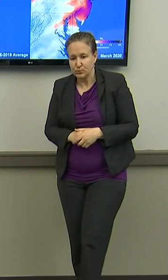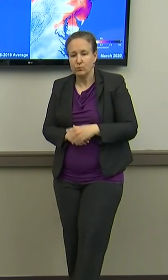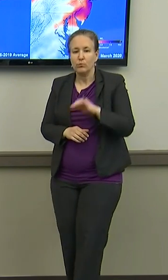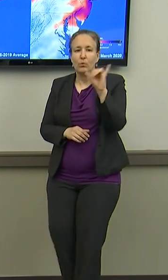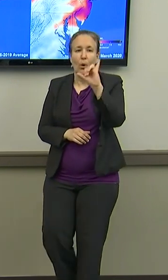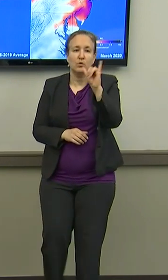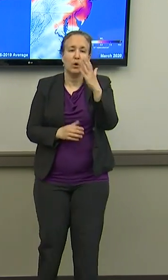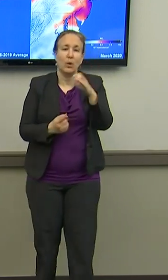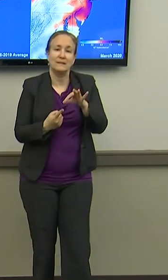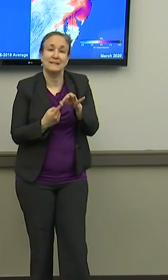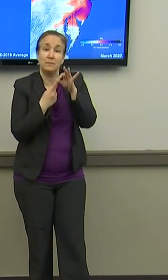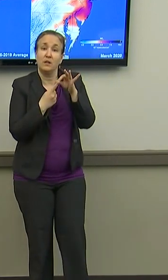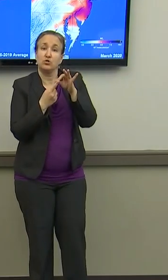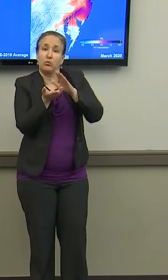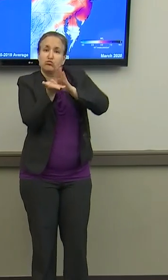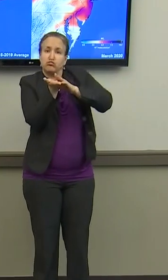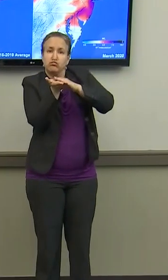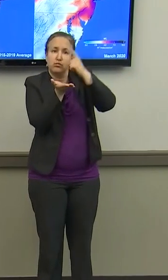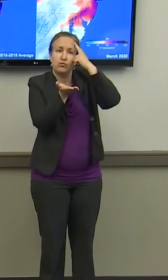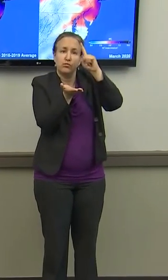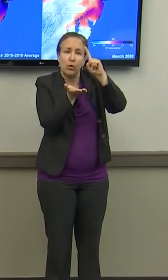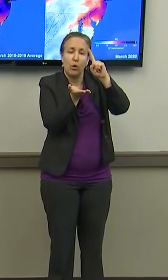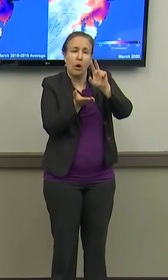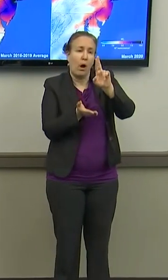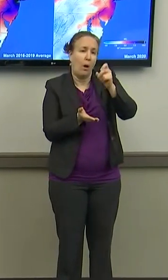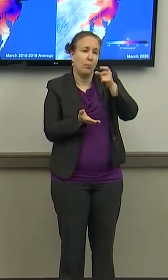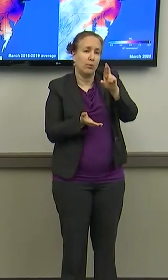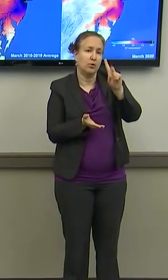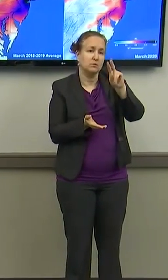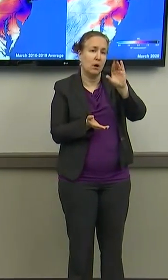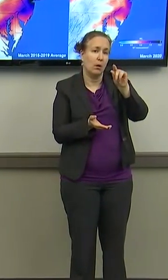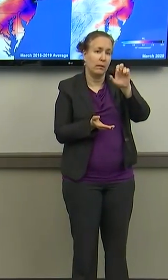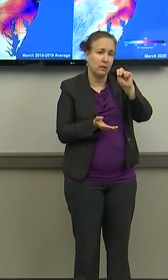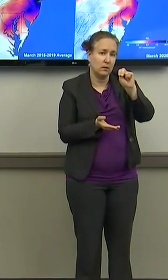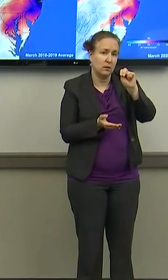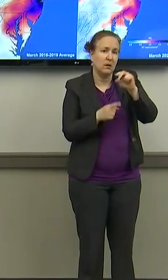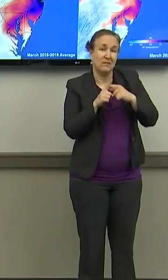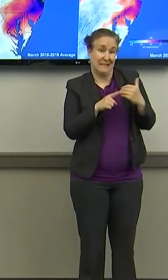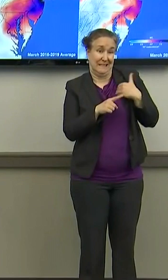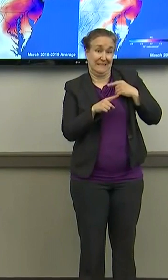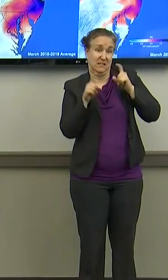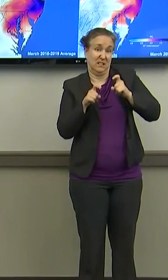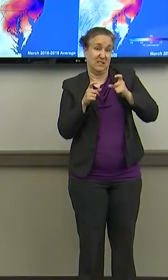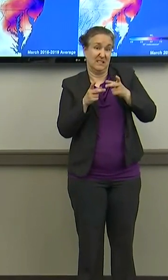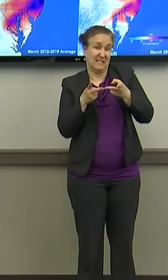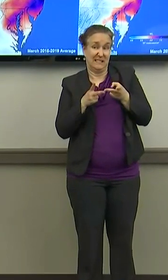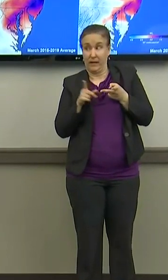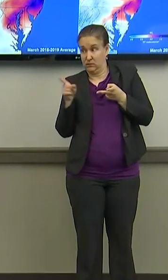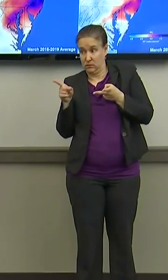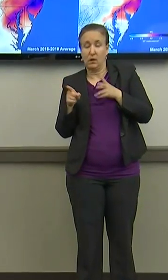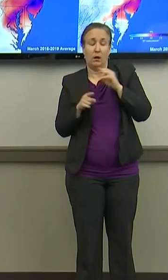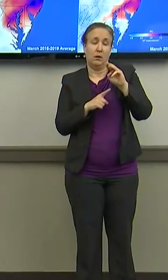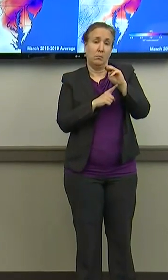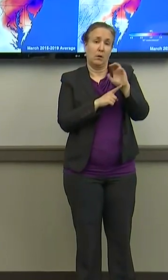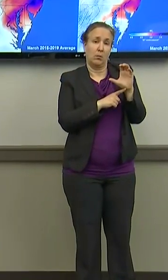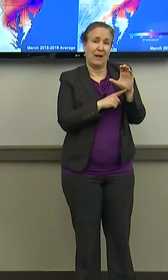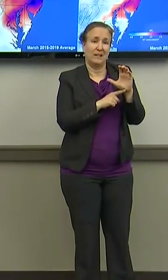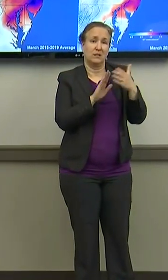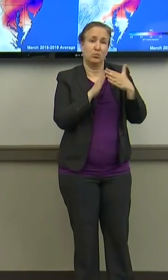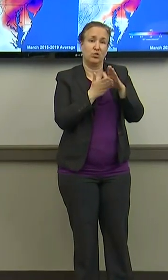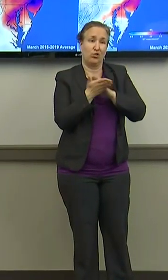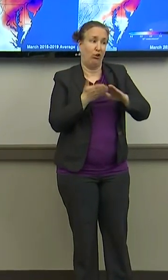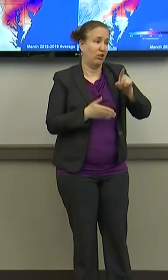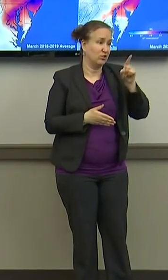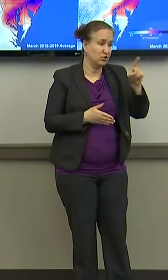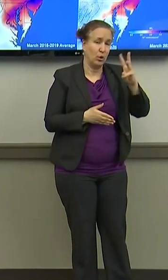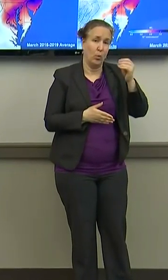special shout out to Upper Dublin from our last testing site, and the Montgomery County Community College